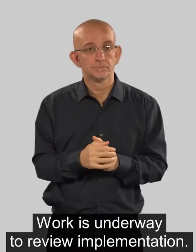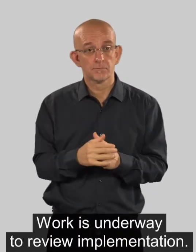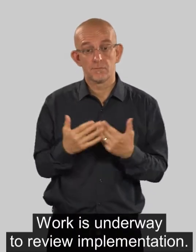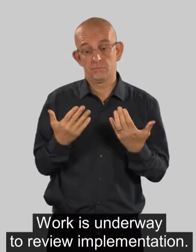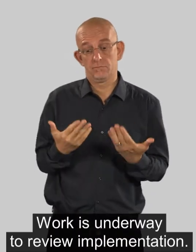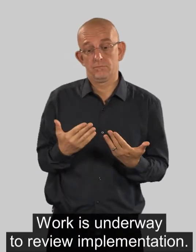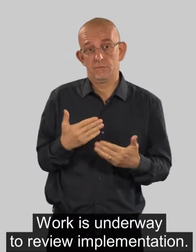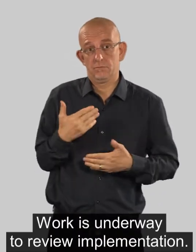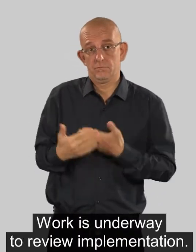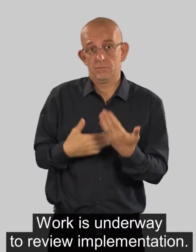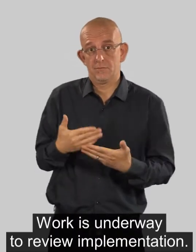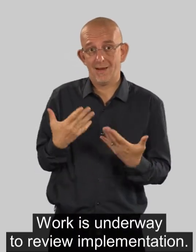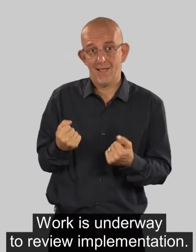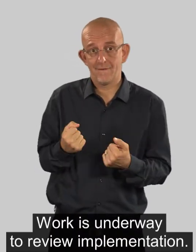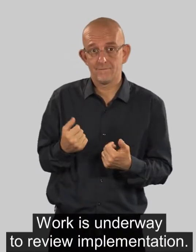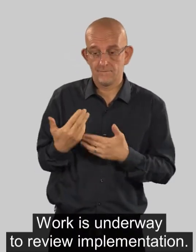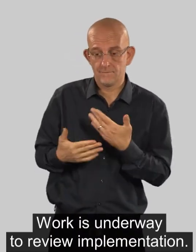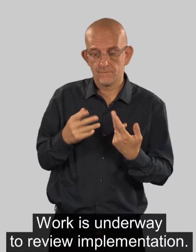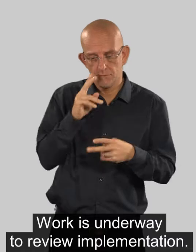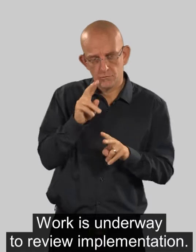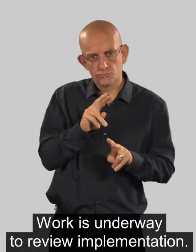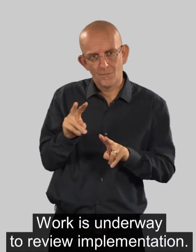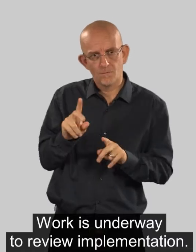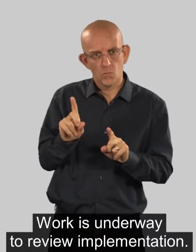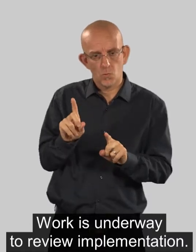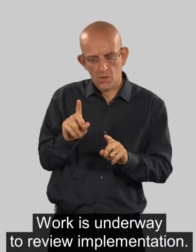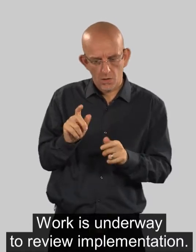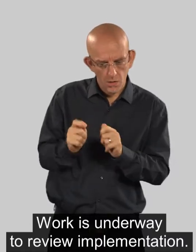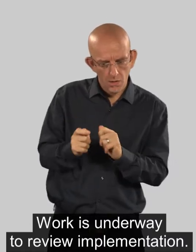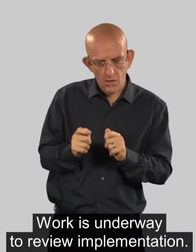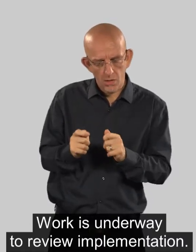Work is underway to review implementation.